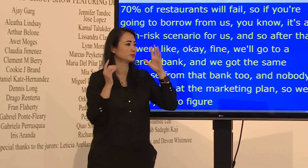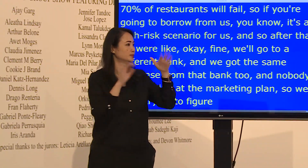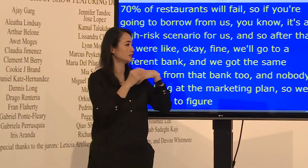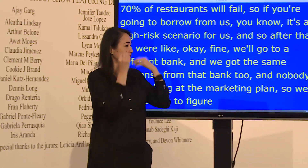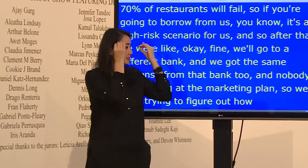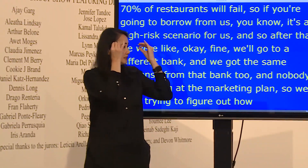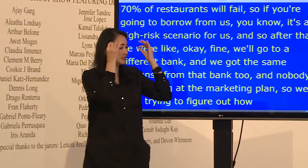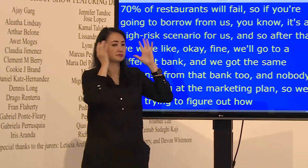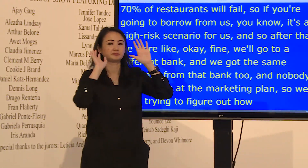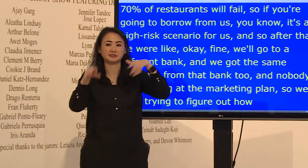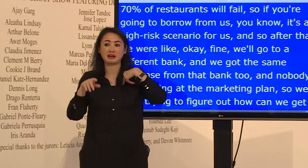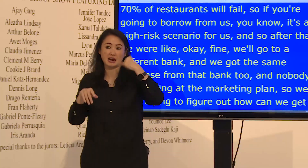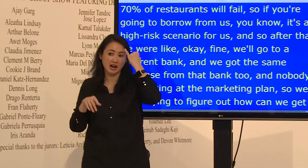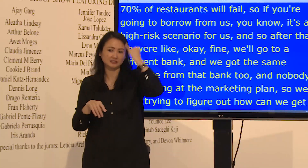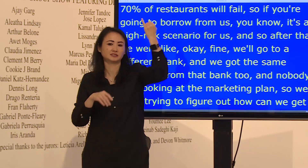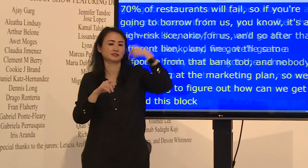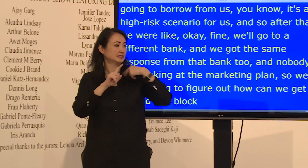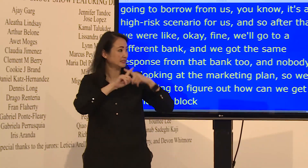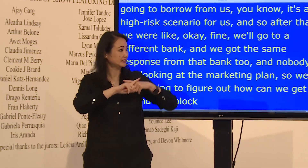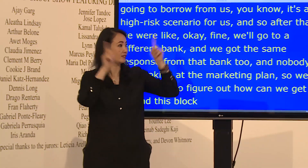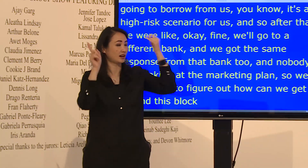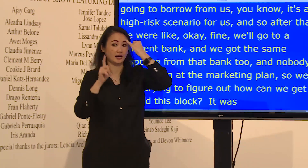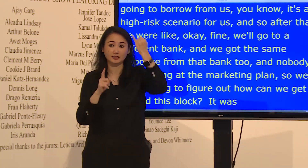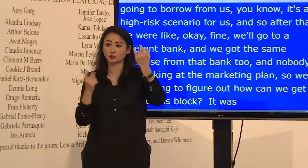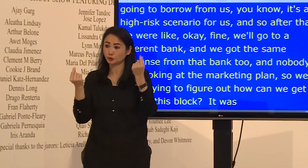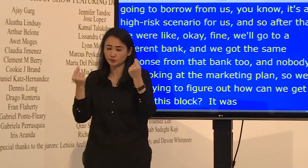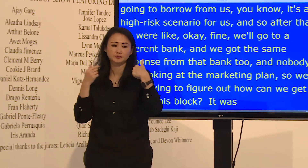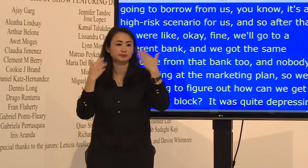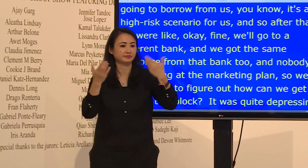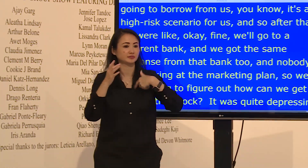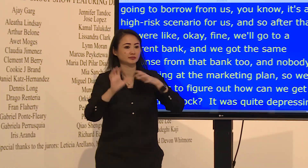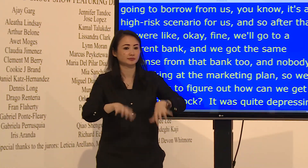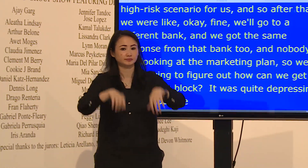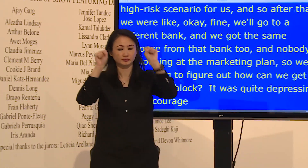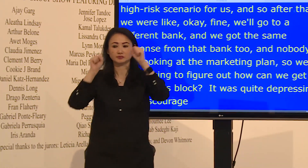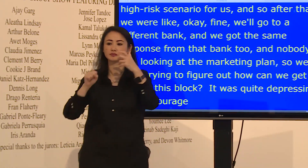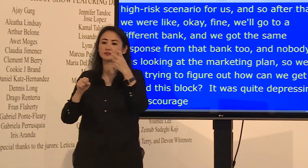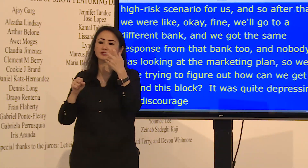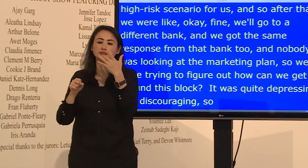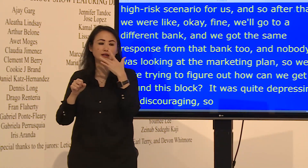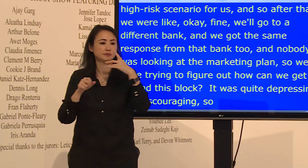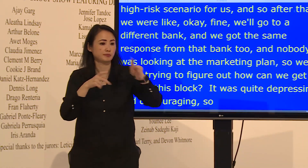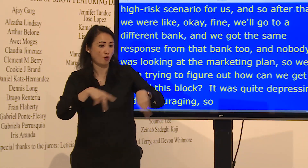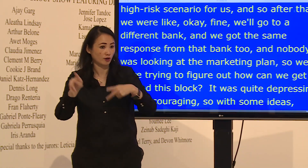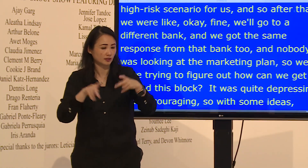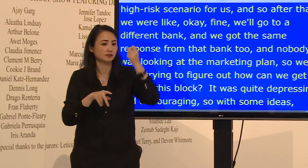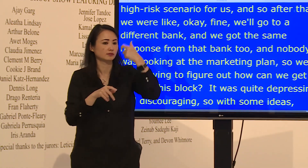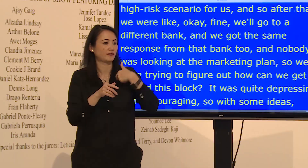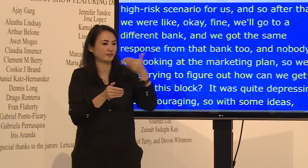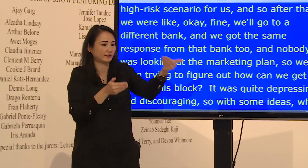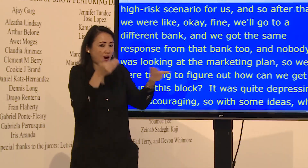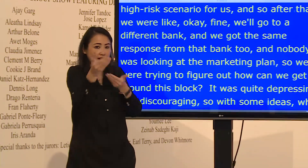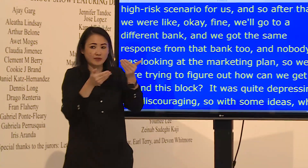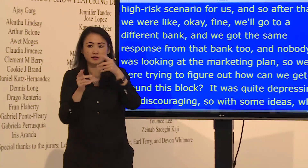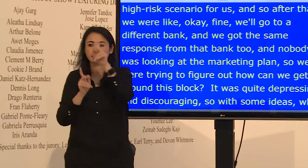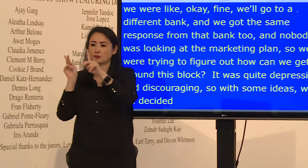discouraging. So with some ideas, what we decided to do is host kind of like a party. It was an